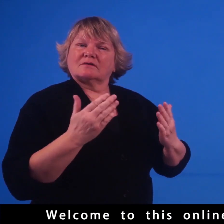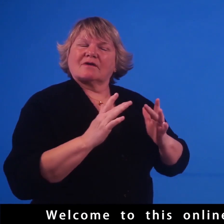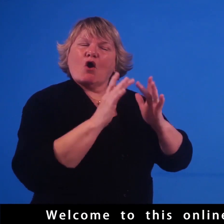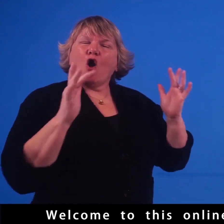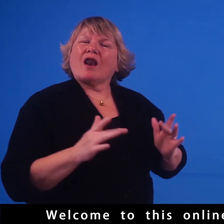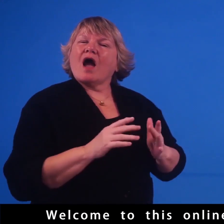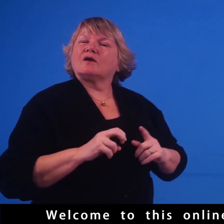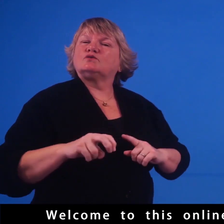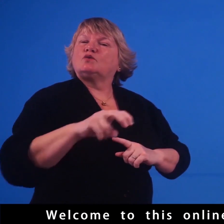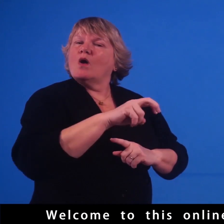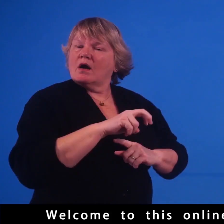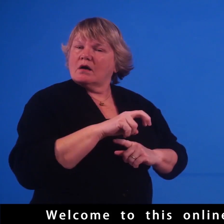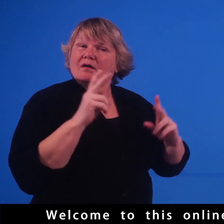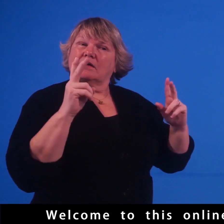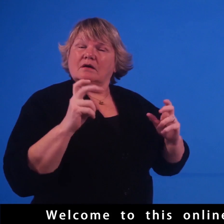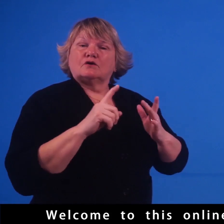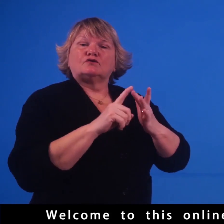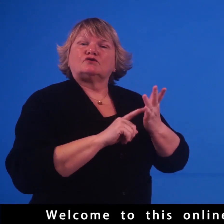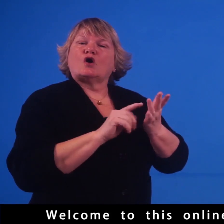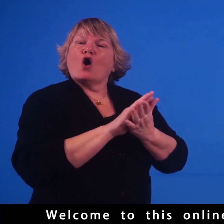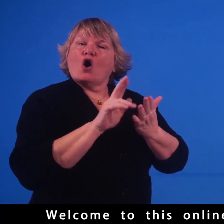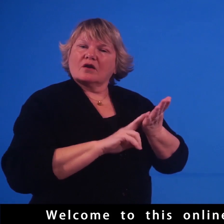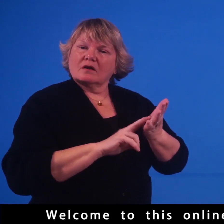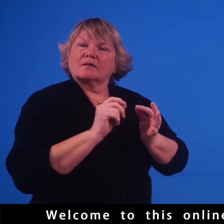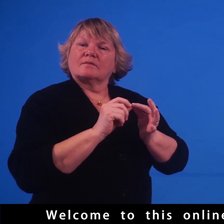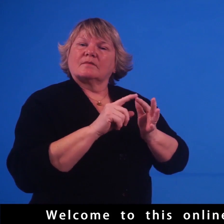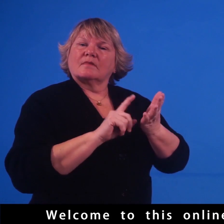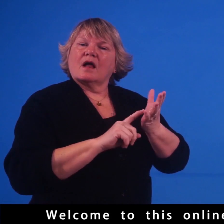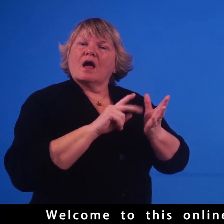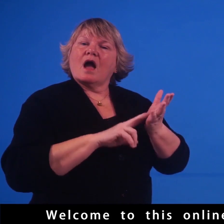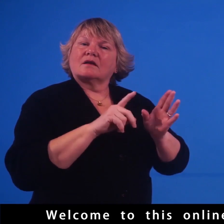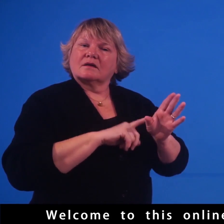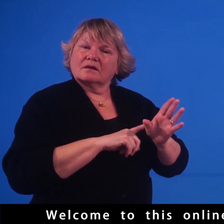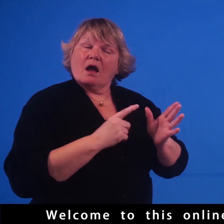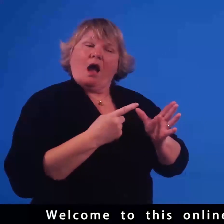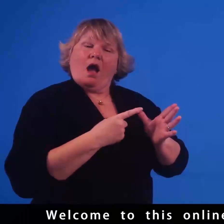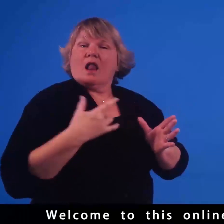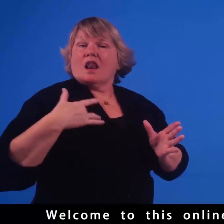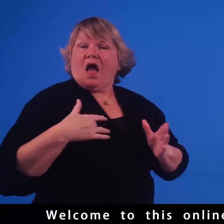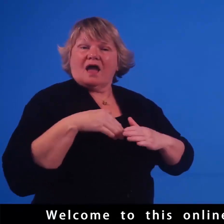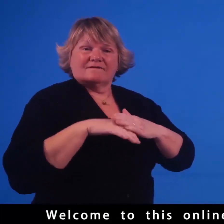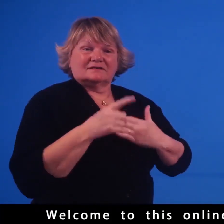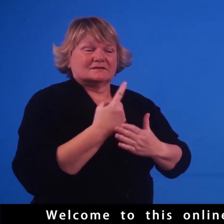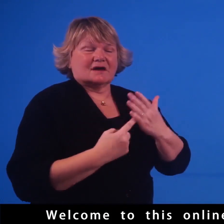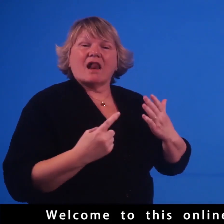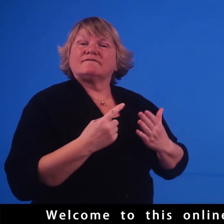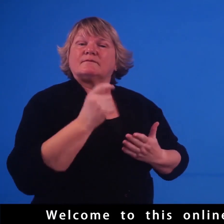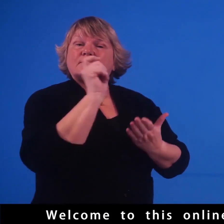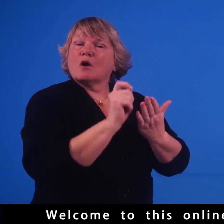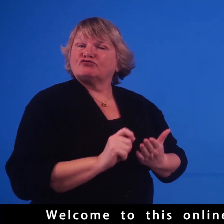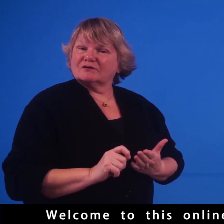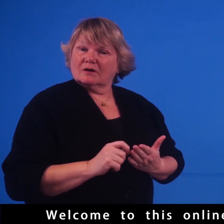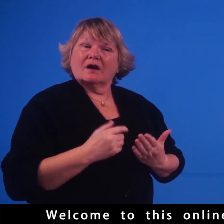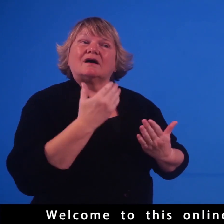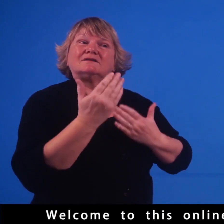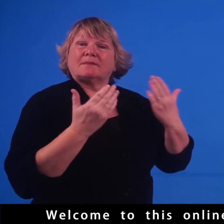Welcome to this online tour of the exhibition John Bellany, A Life in Self-Portraiture